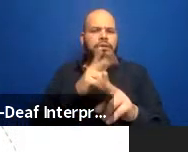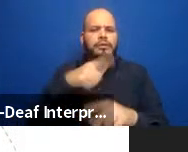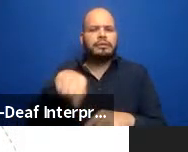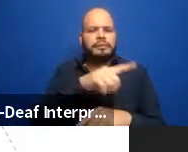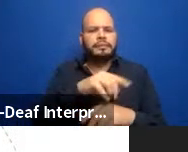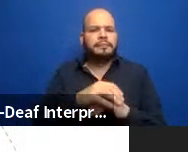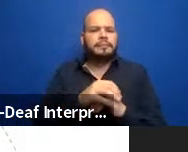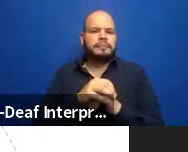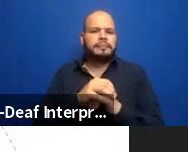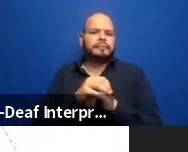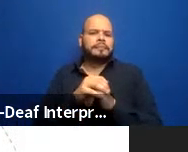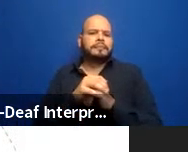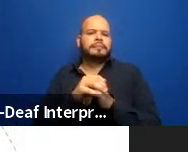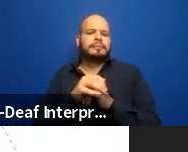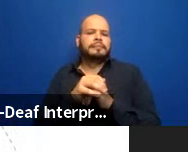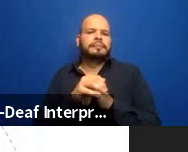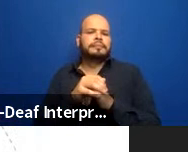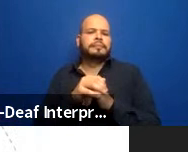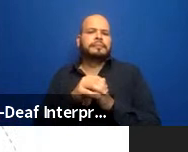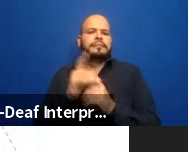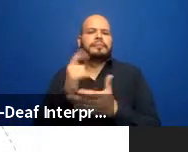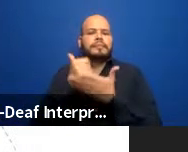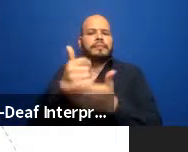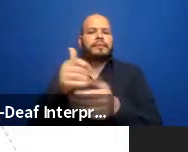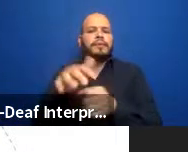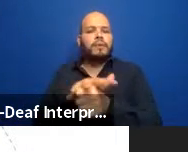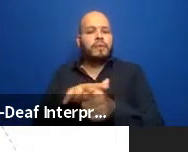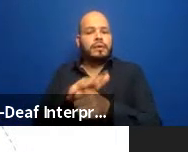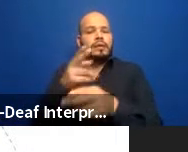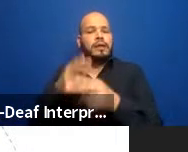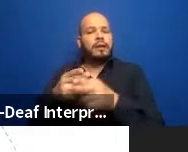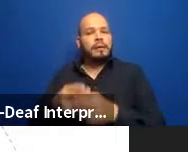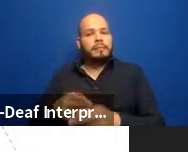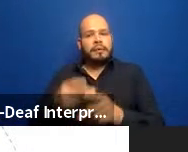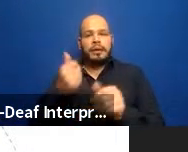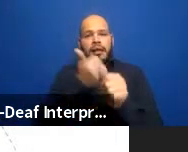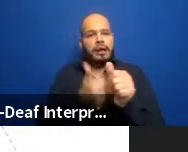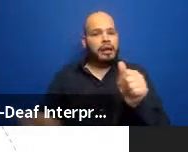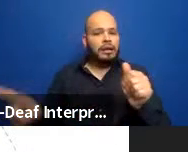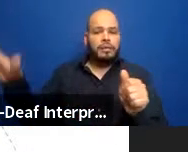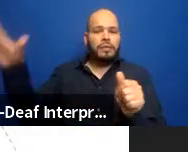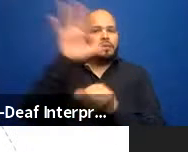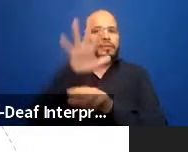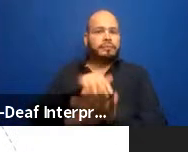be in the chat and I will spell it out now. It is